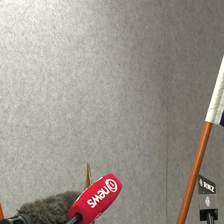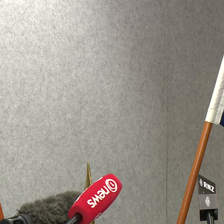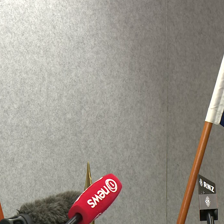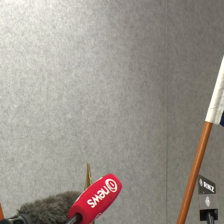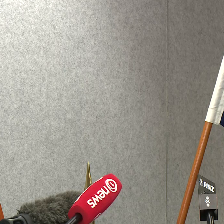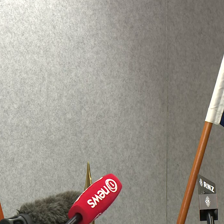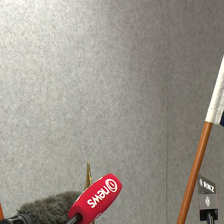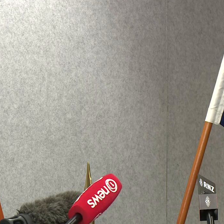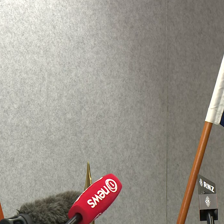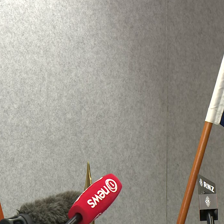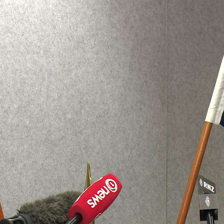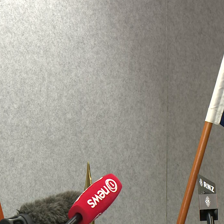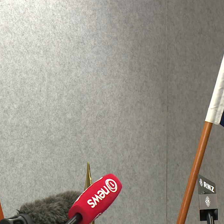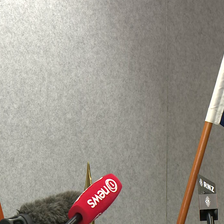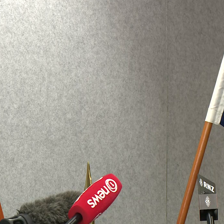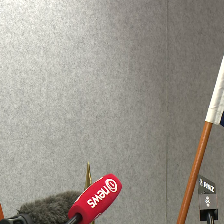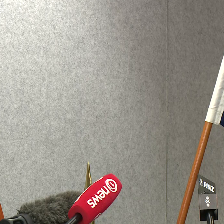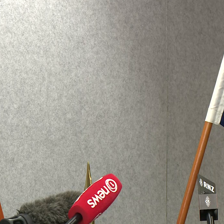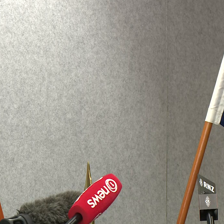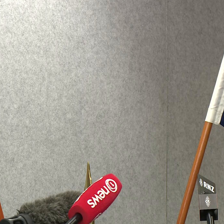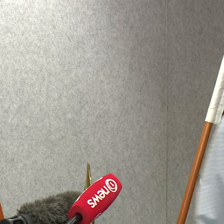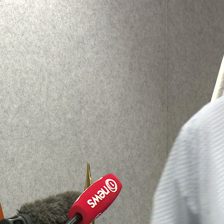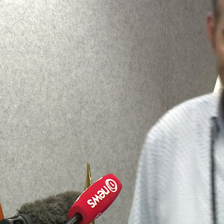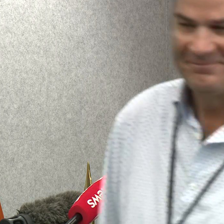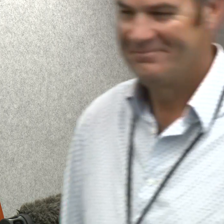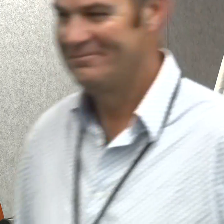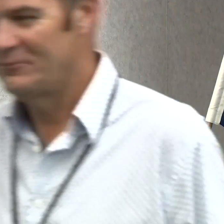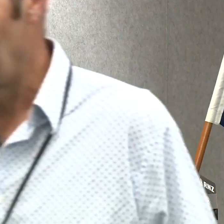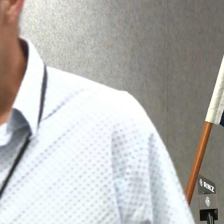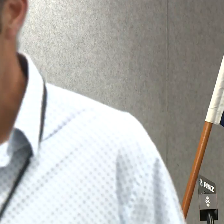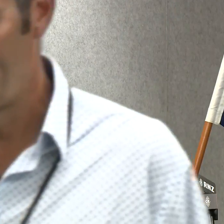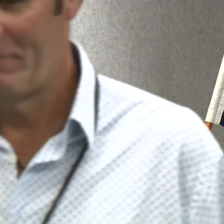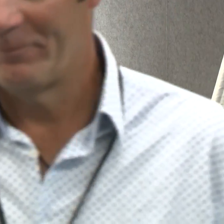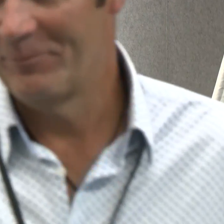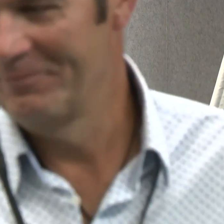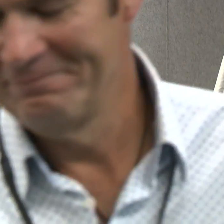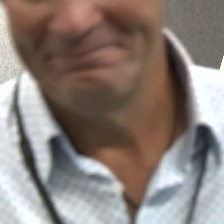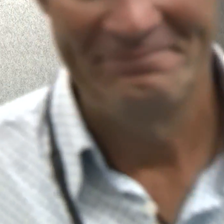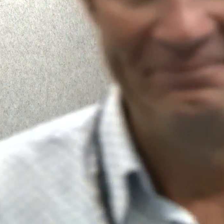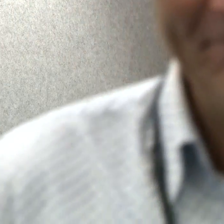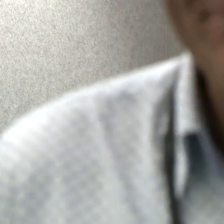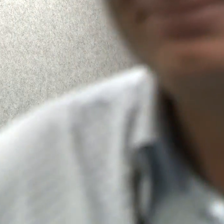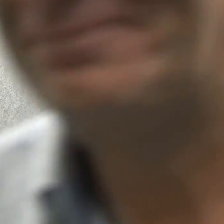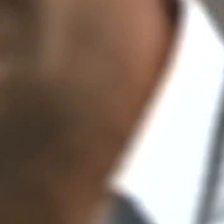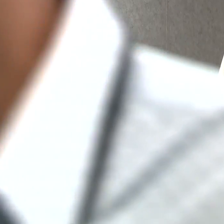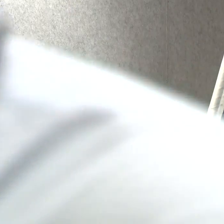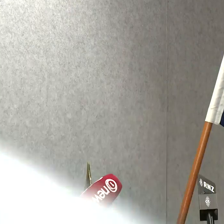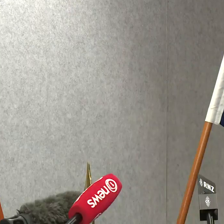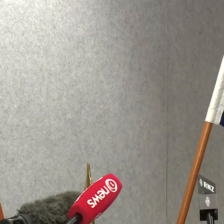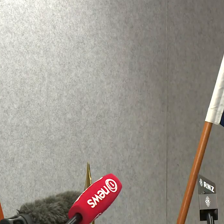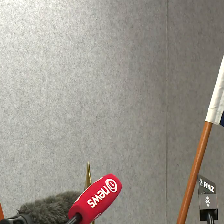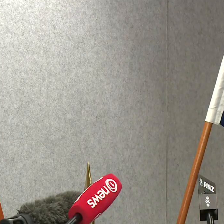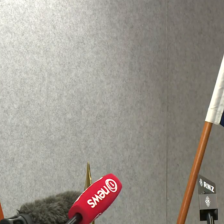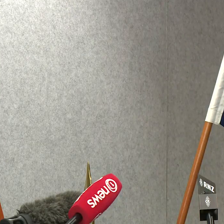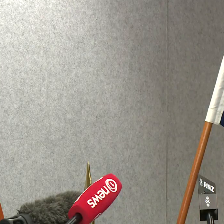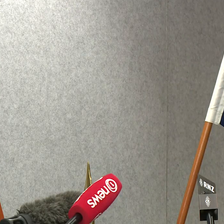grappling with the best way to cover the story, including his appearance at the High Court in Christchurch on April the 5th. The accused gunman plans to